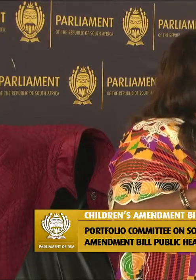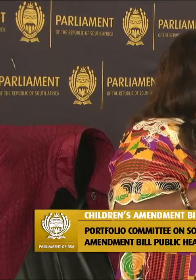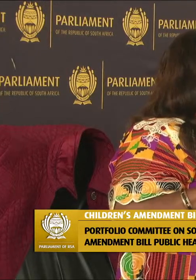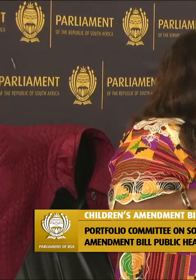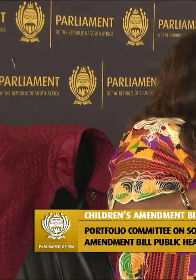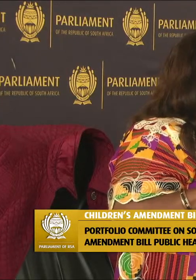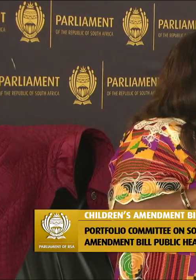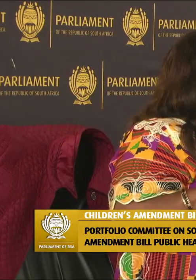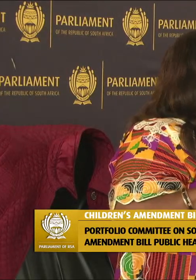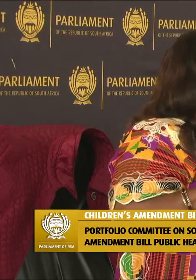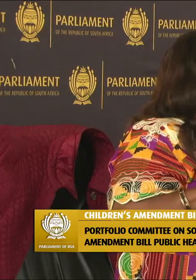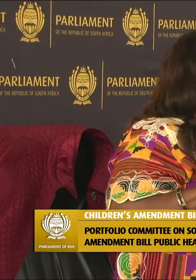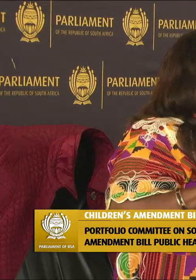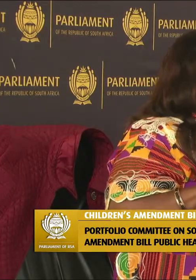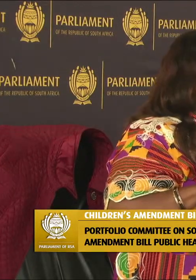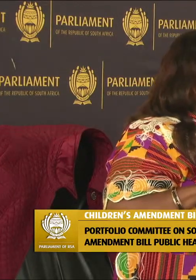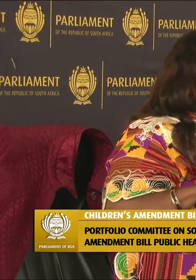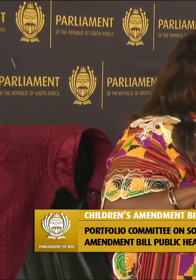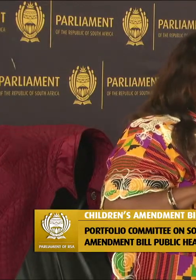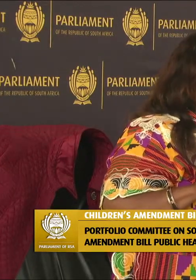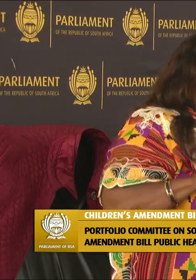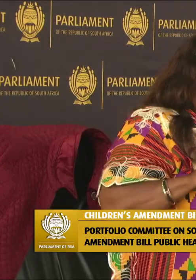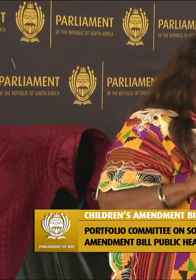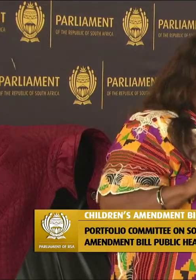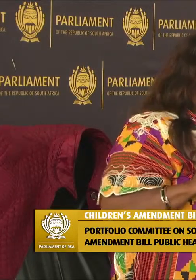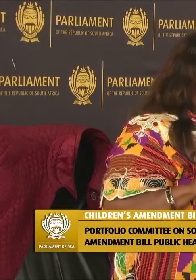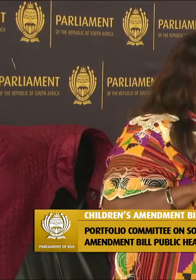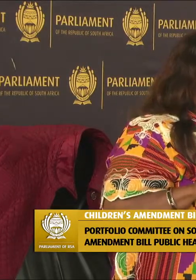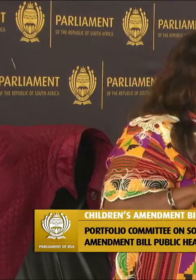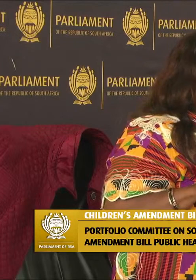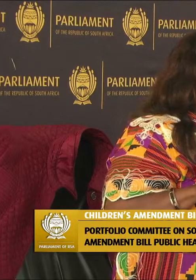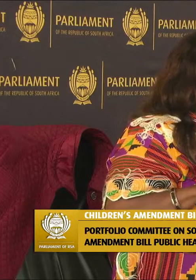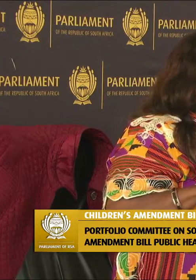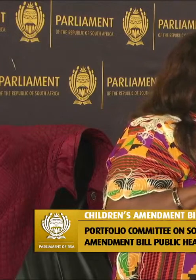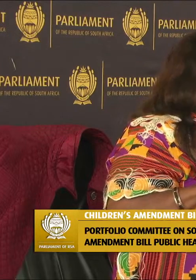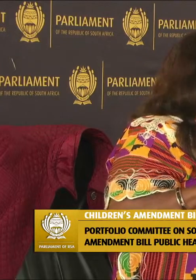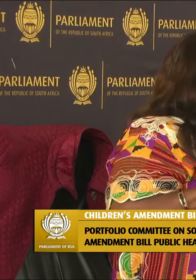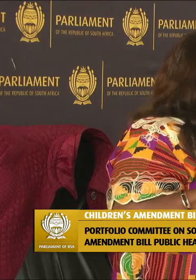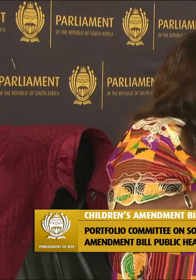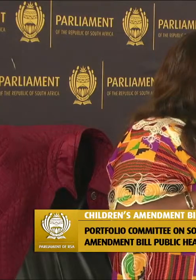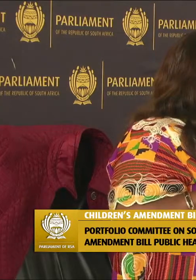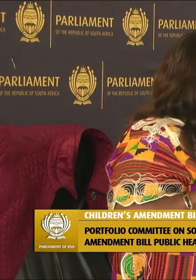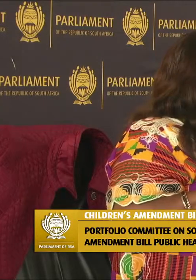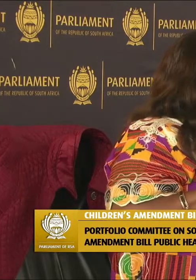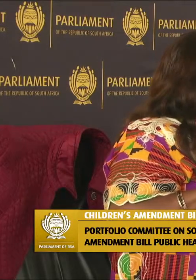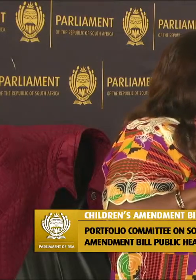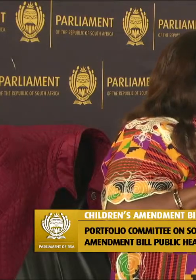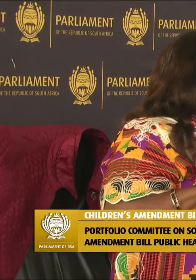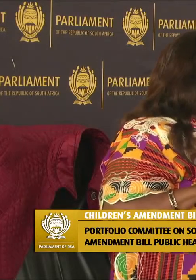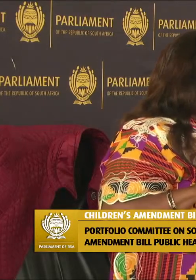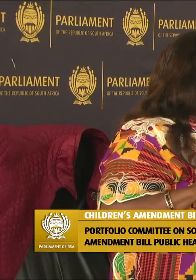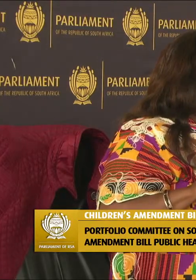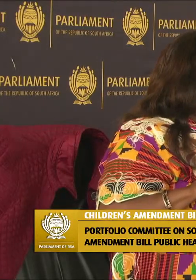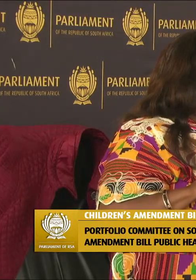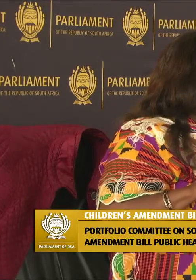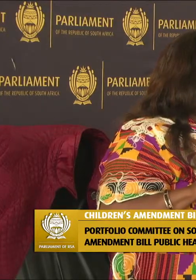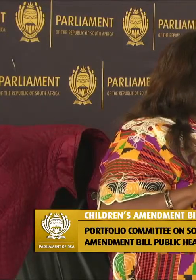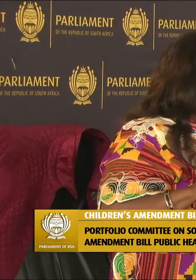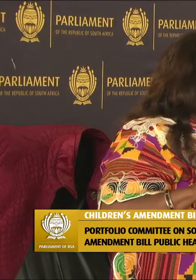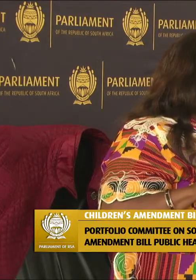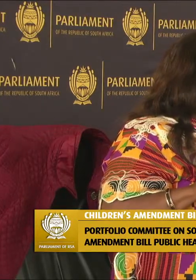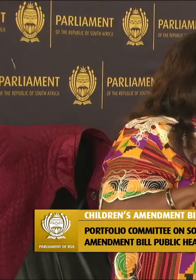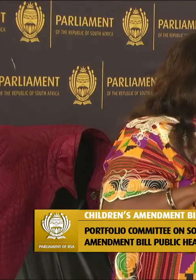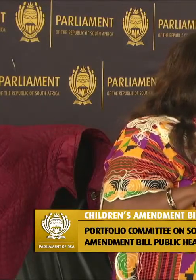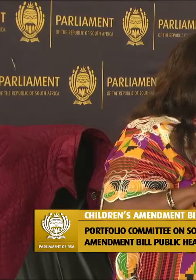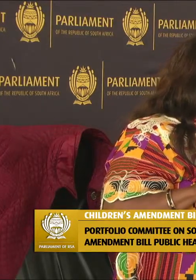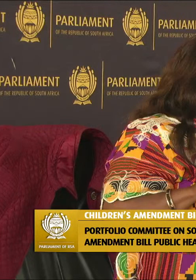yinto yokukhuliswa kwabantwana ngabazali abasithi. Some of the points of this amended bill, they